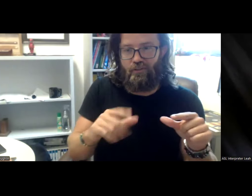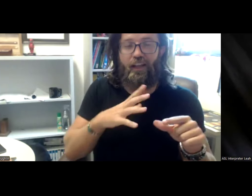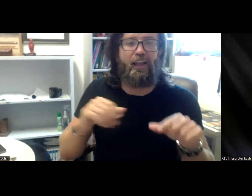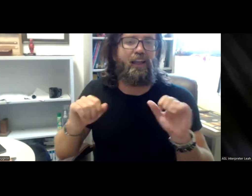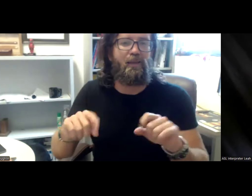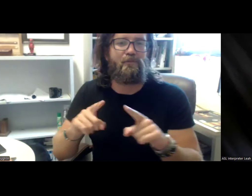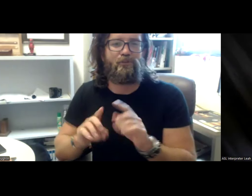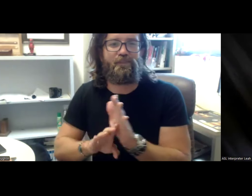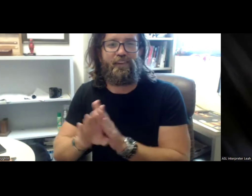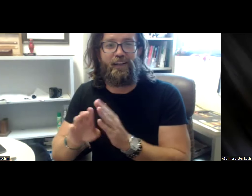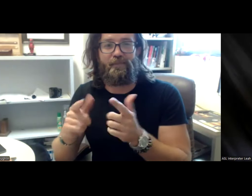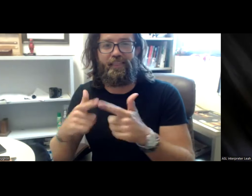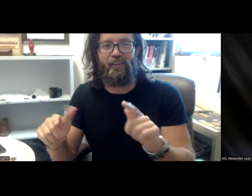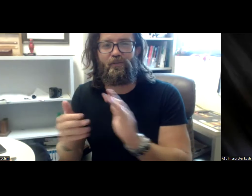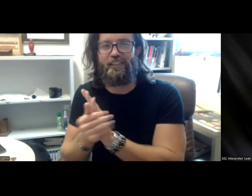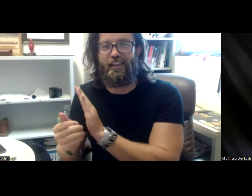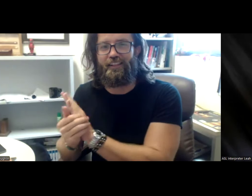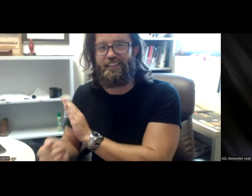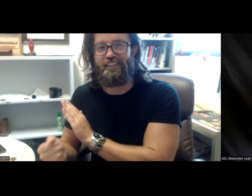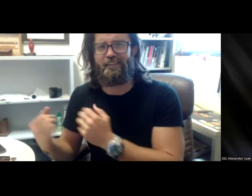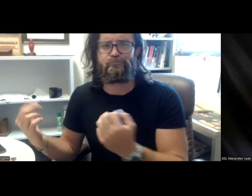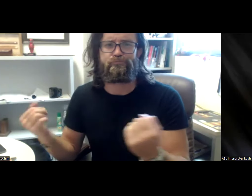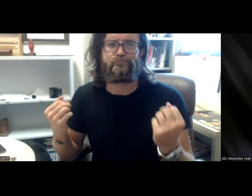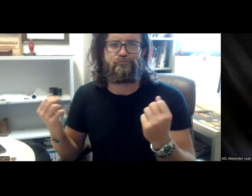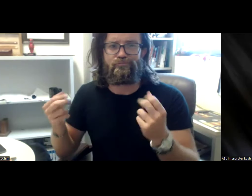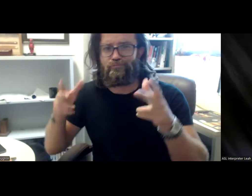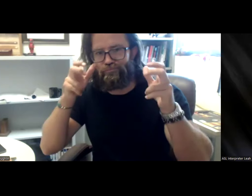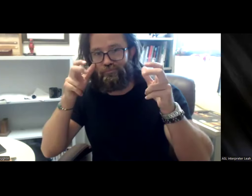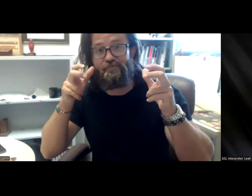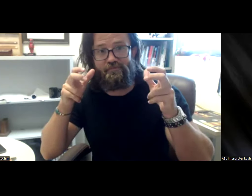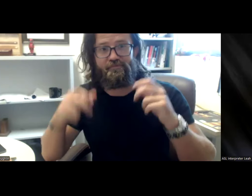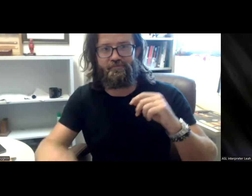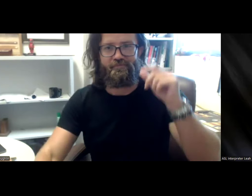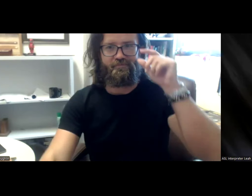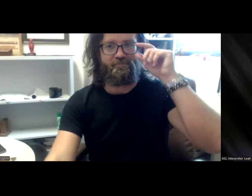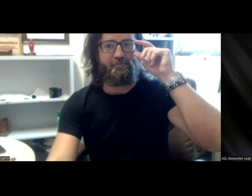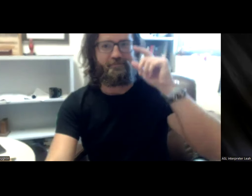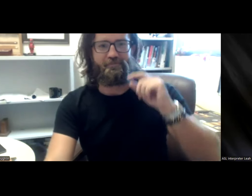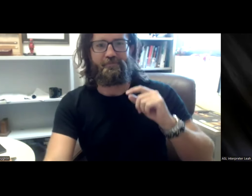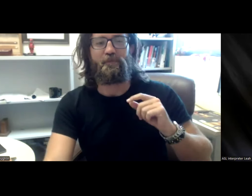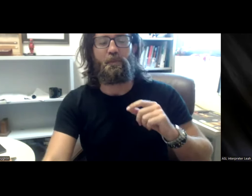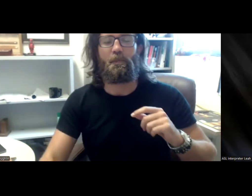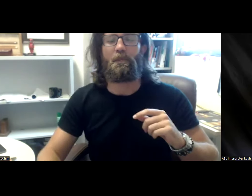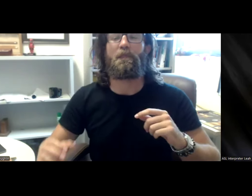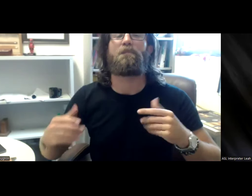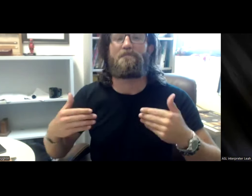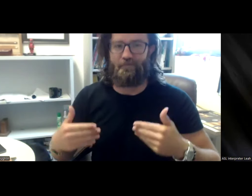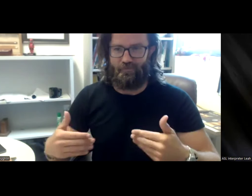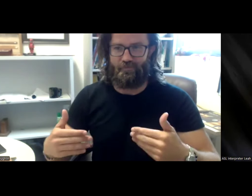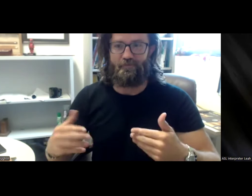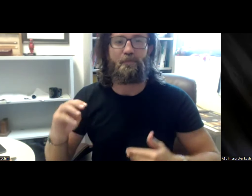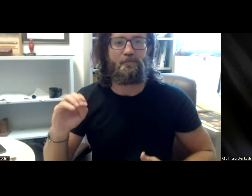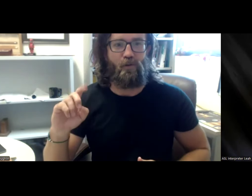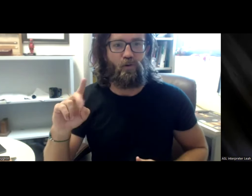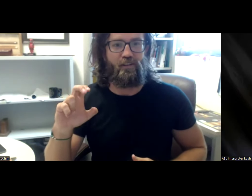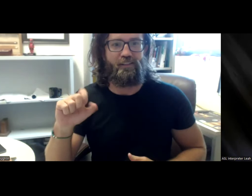have good understanding of ASL grammar to develop and also to develop your language skills, your signing skills, your receptive skills